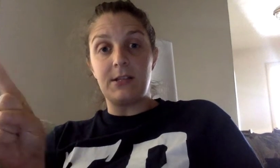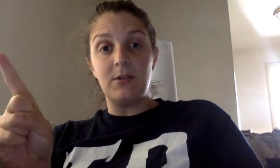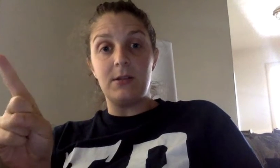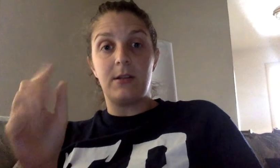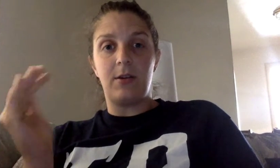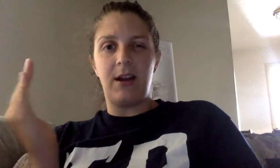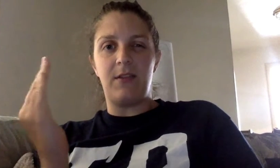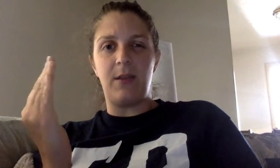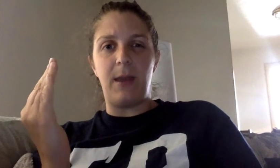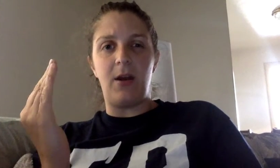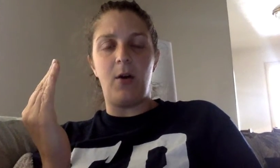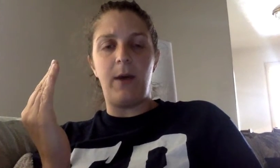clusters. They're kind of in the main hallway.